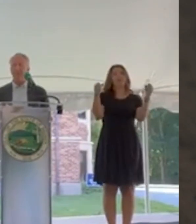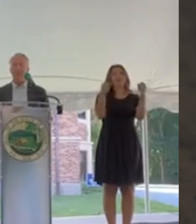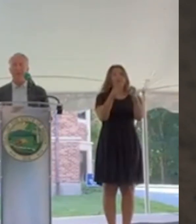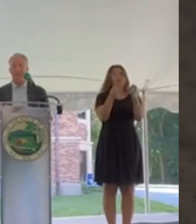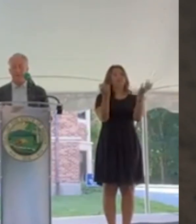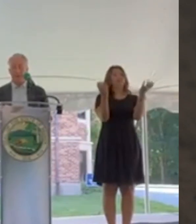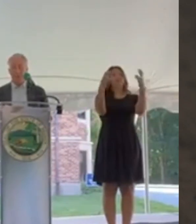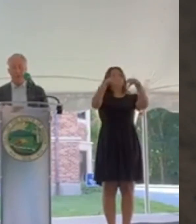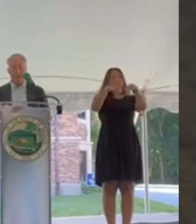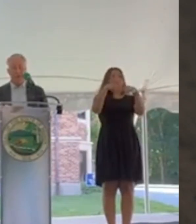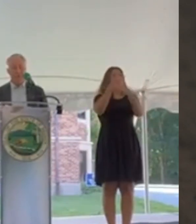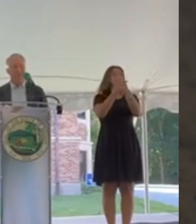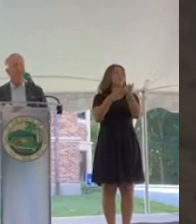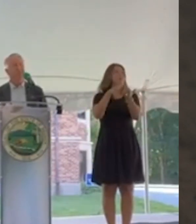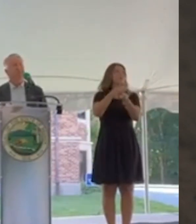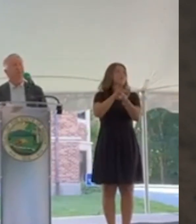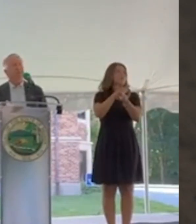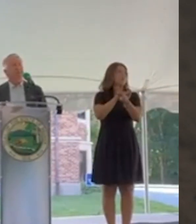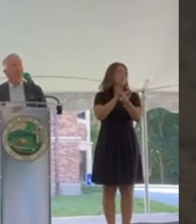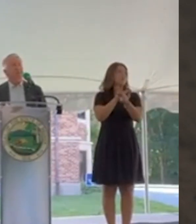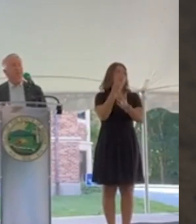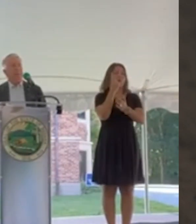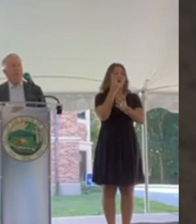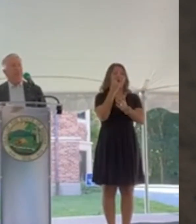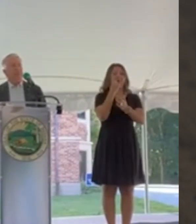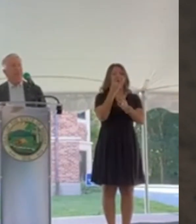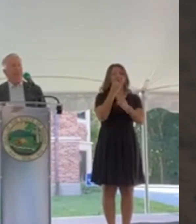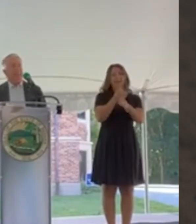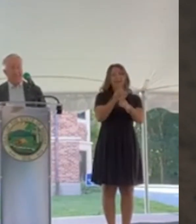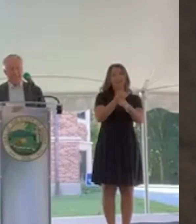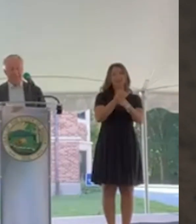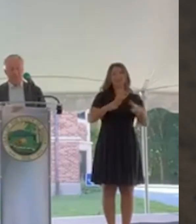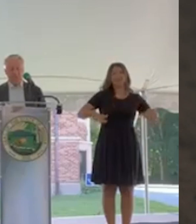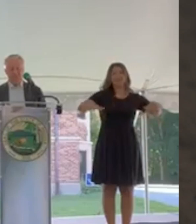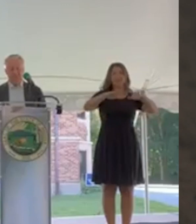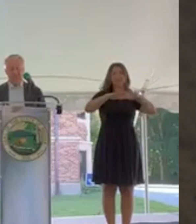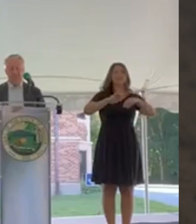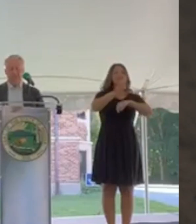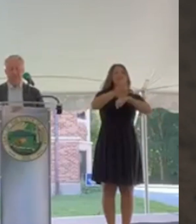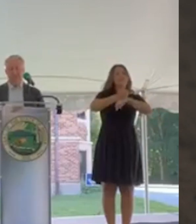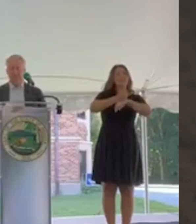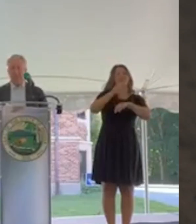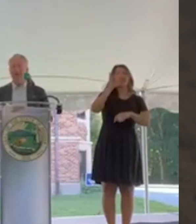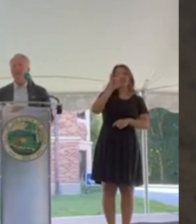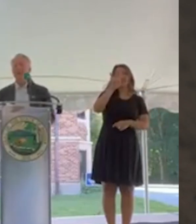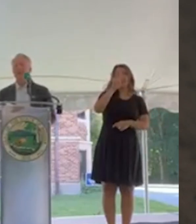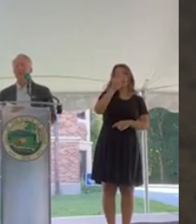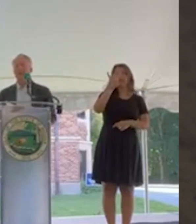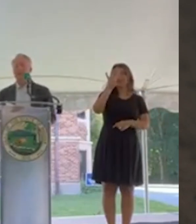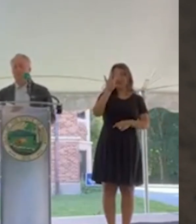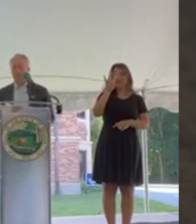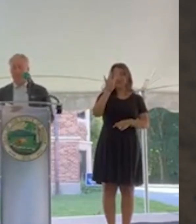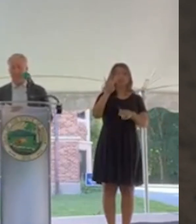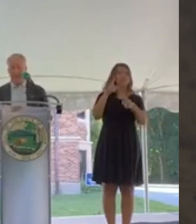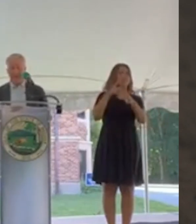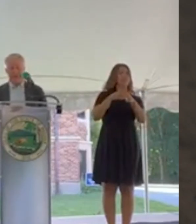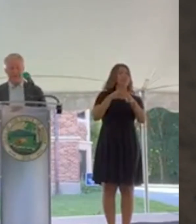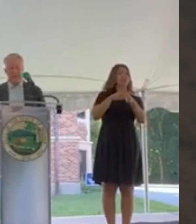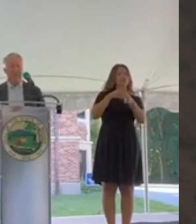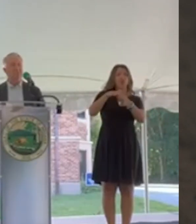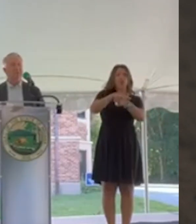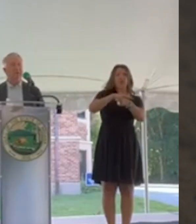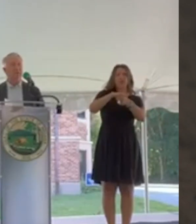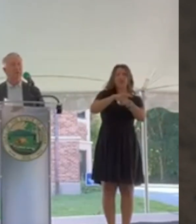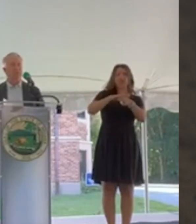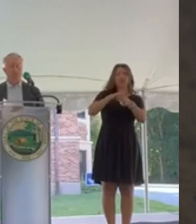together onto one campus. Established in 1847, the first location for the School for the Blind